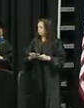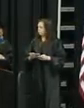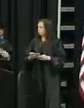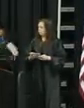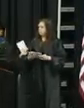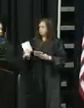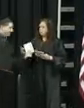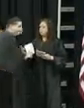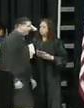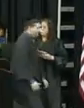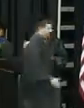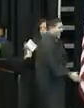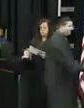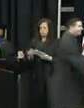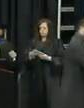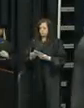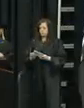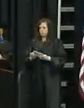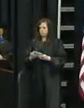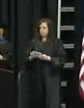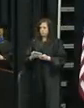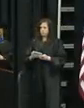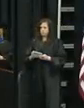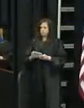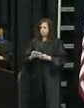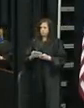Scott Bly.